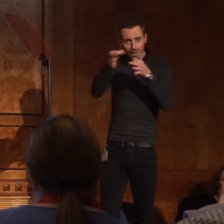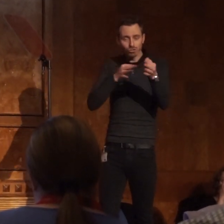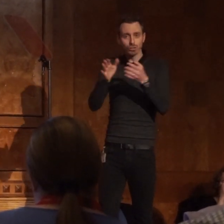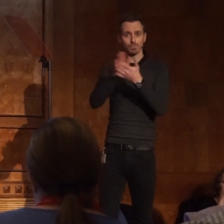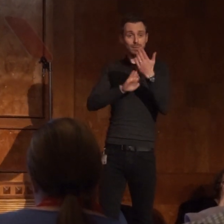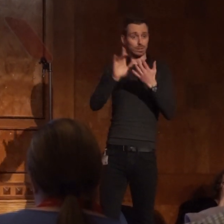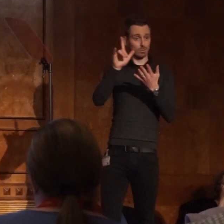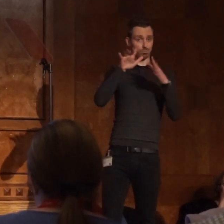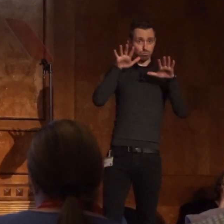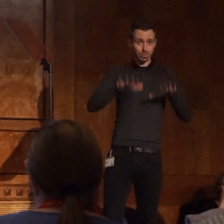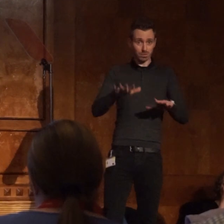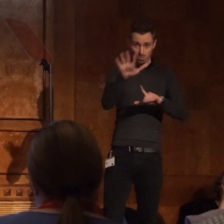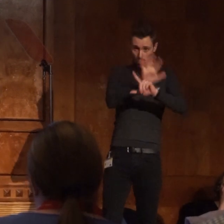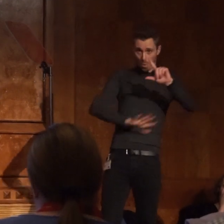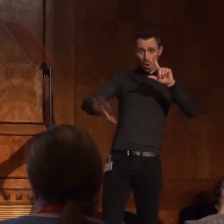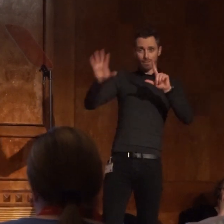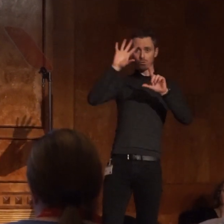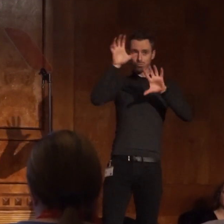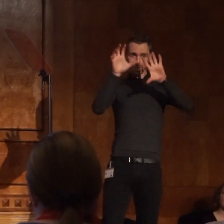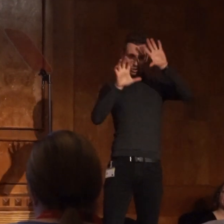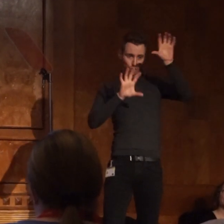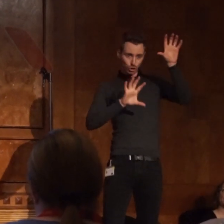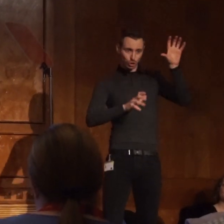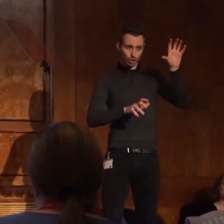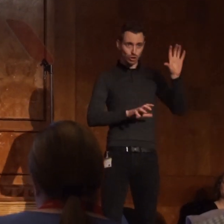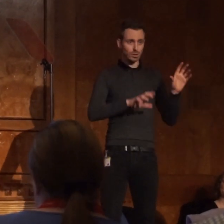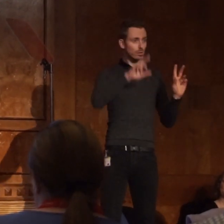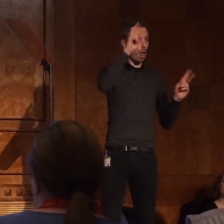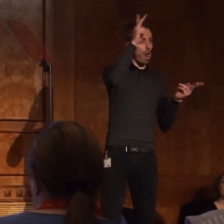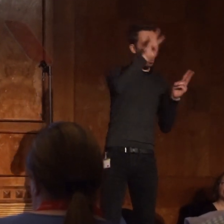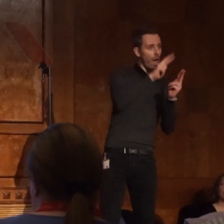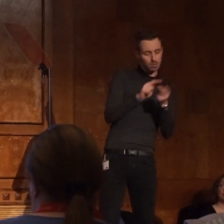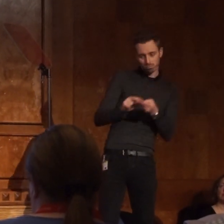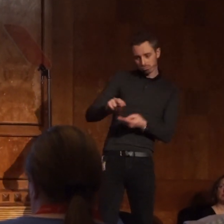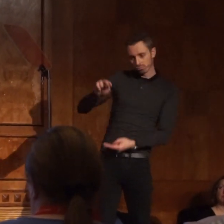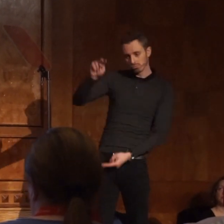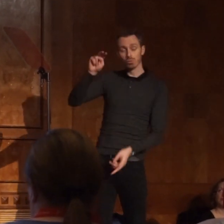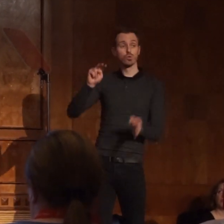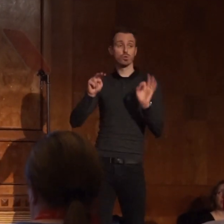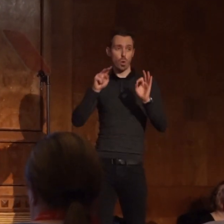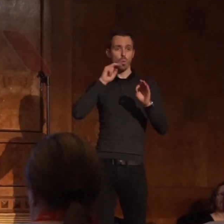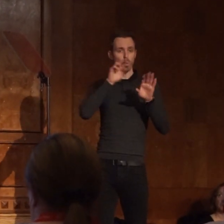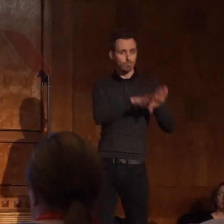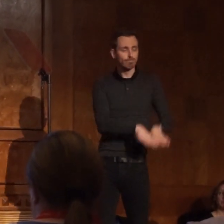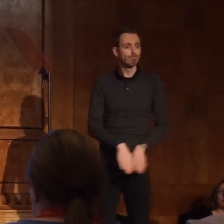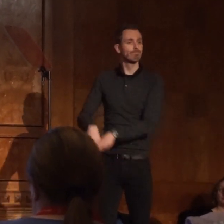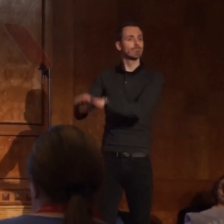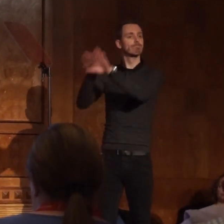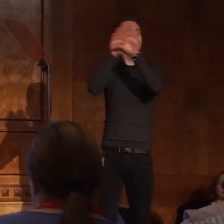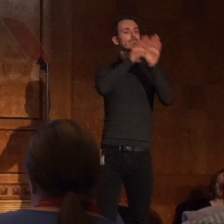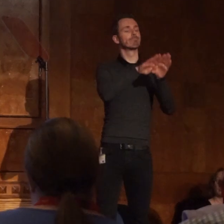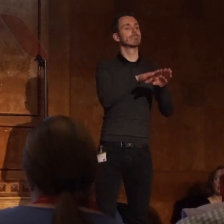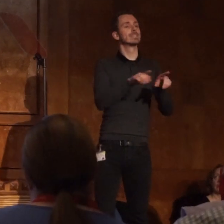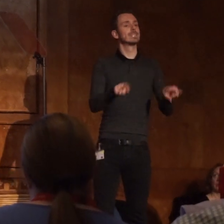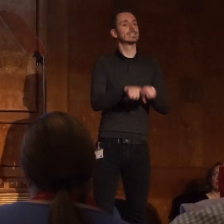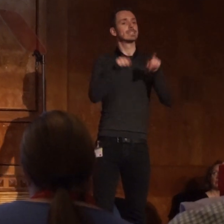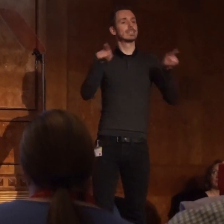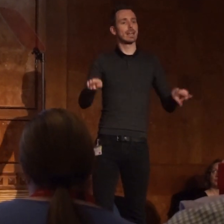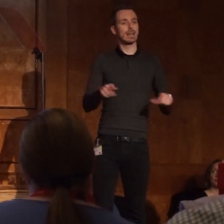can share in the country's growth and prosperity. Part of this industrial